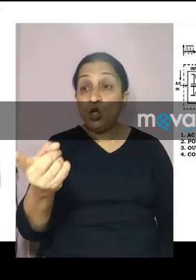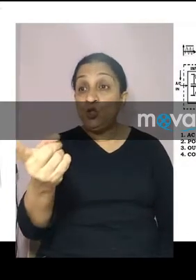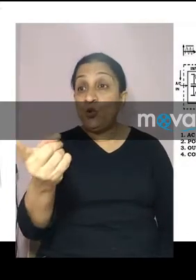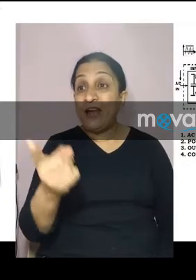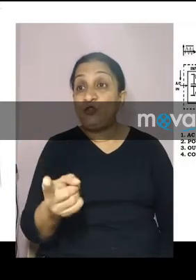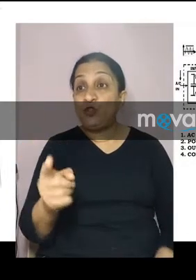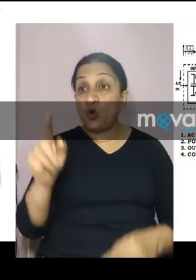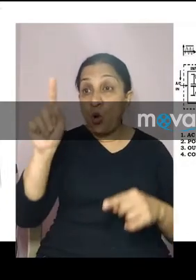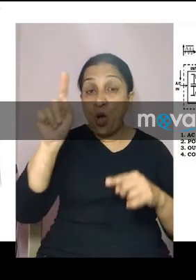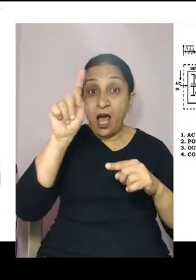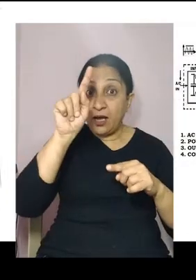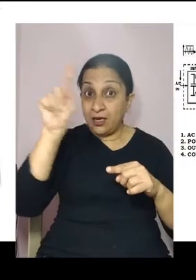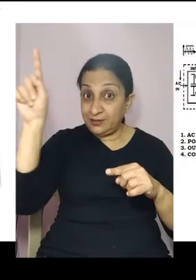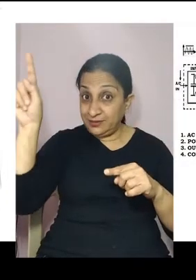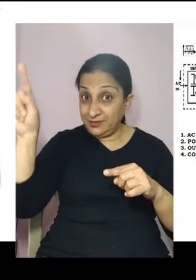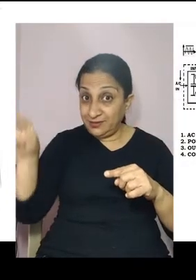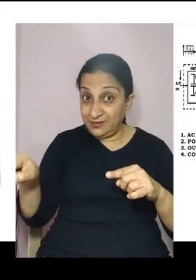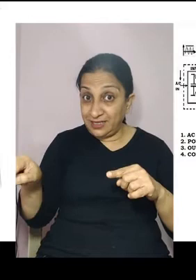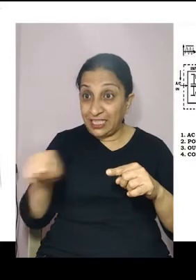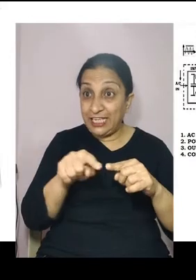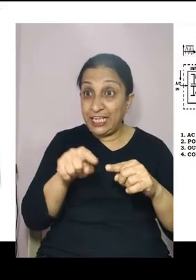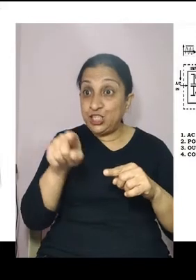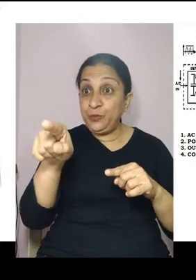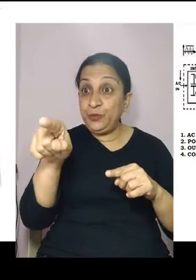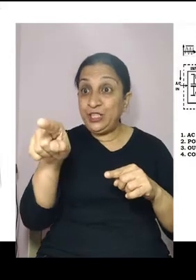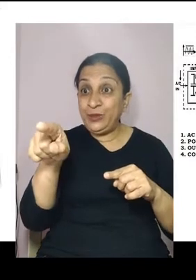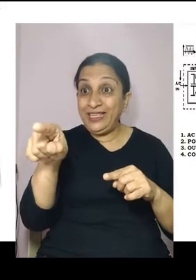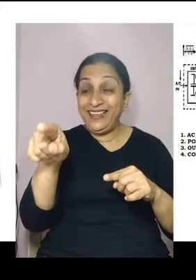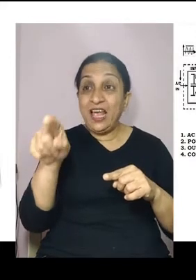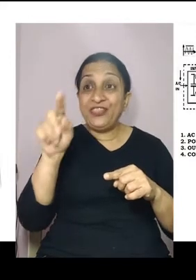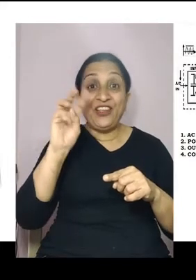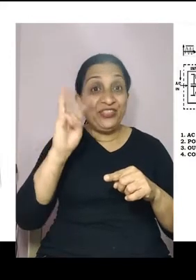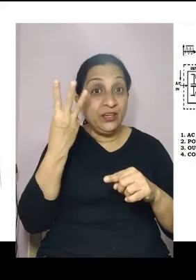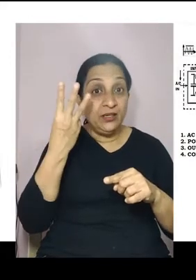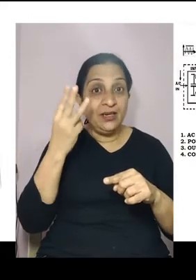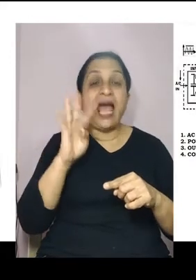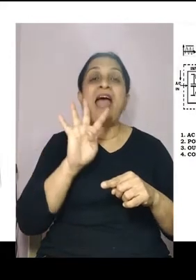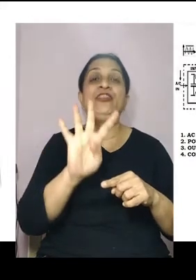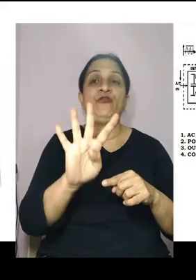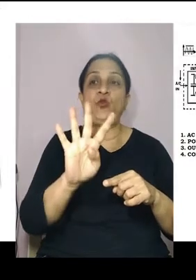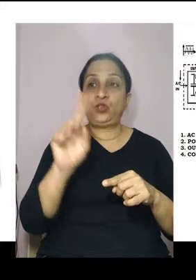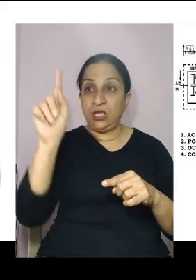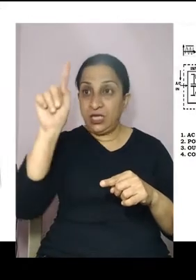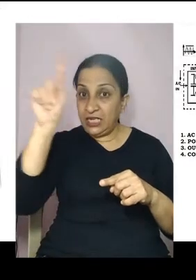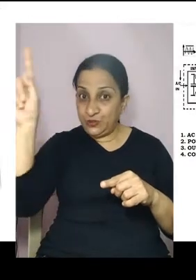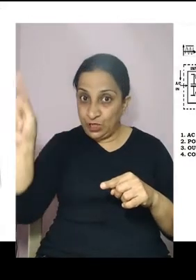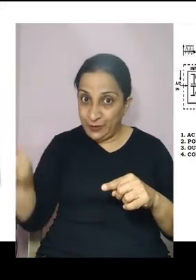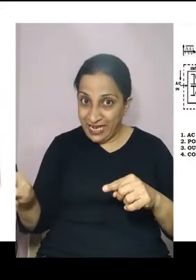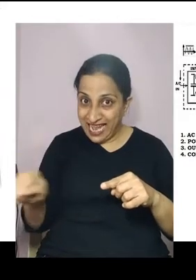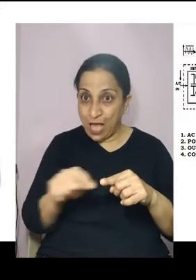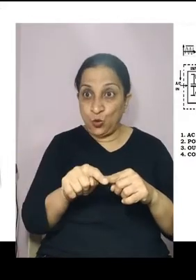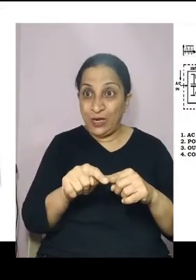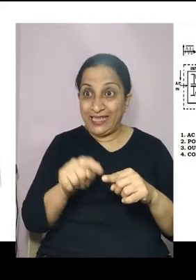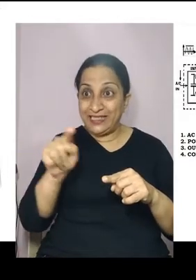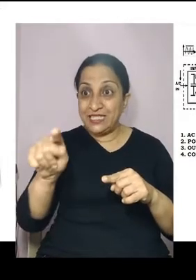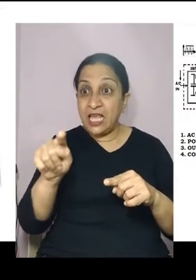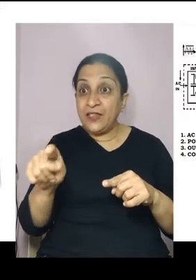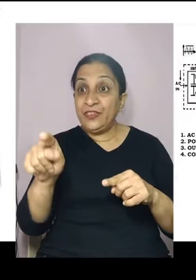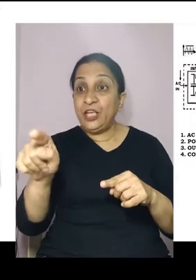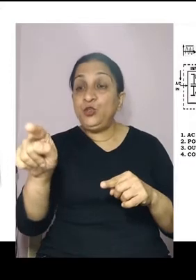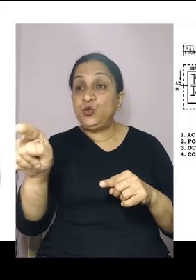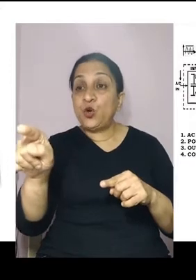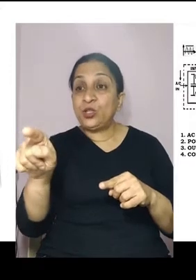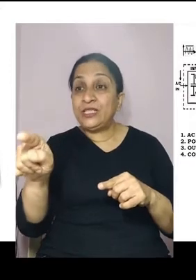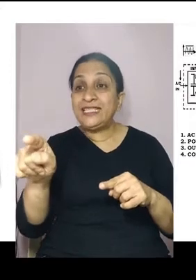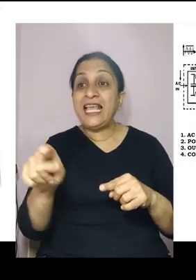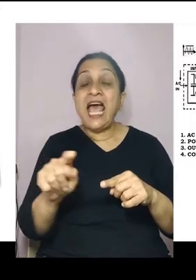next you have to draw the connection between the third and the fourth. It will be an arrow like this.